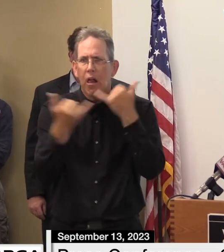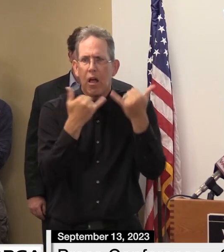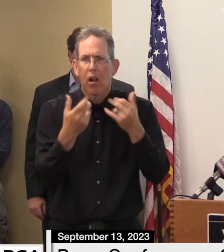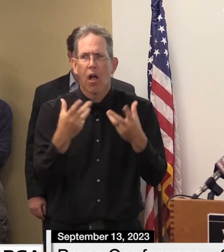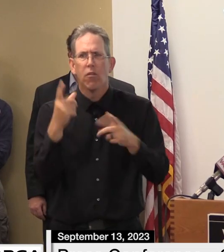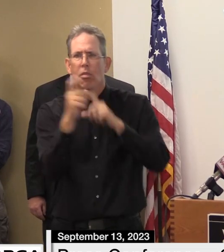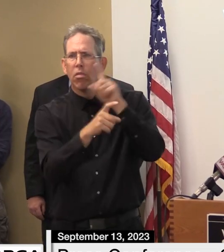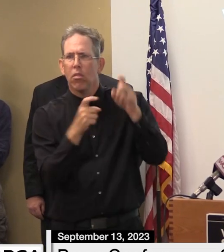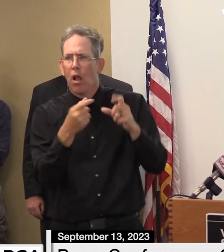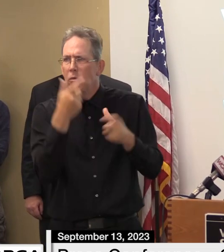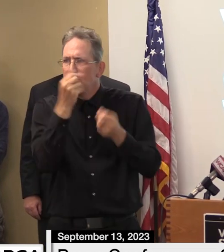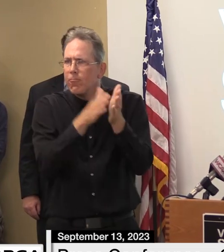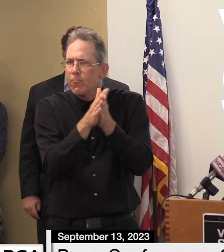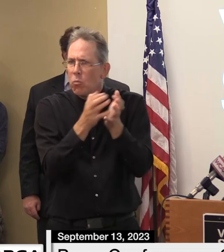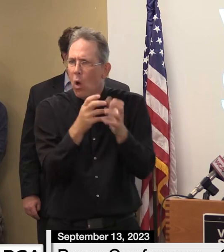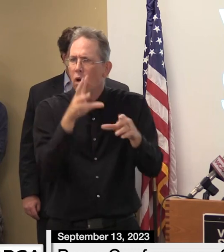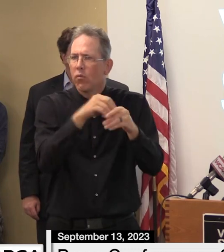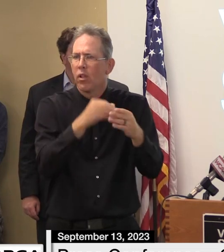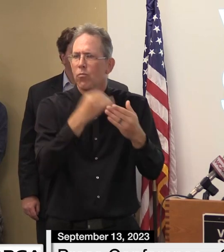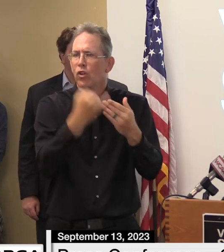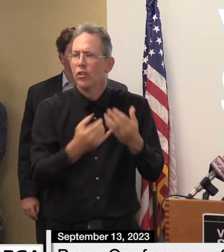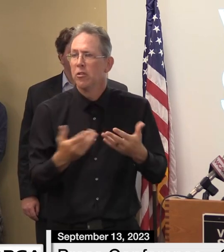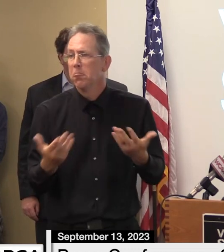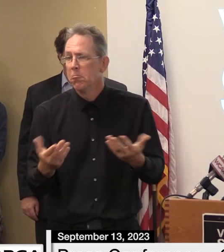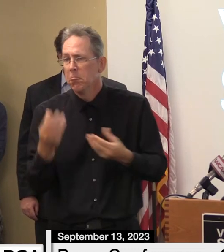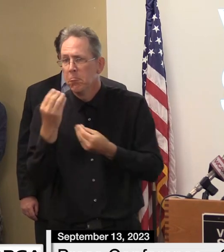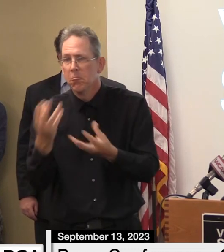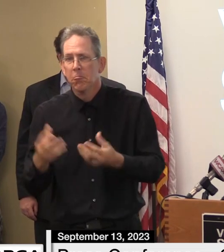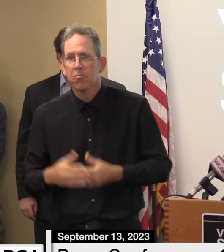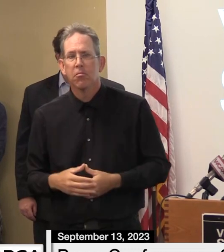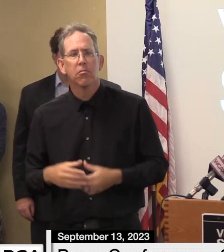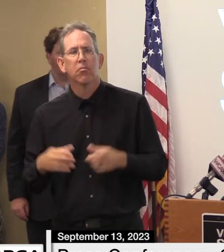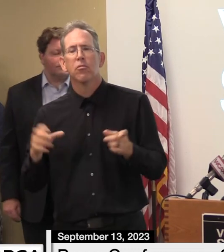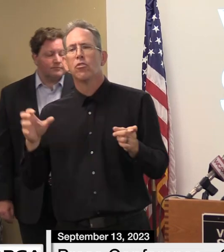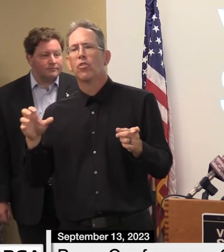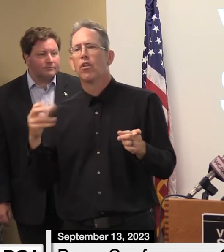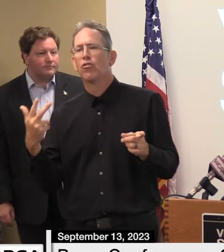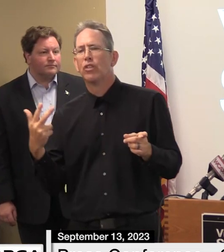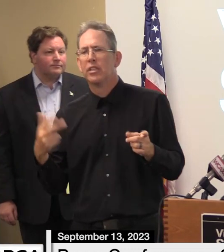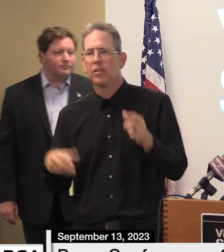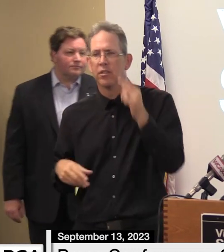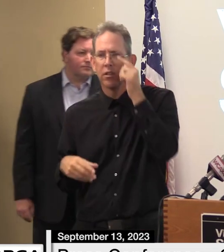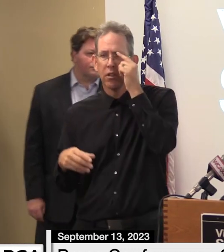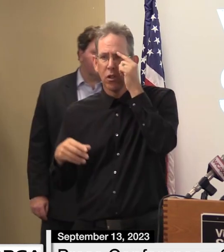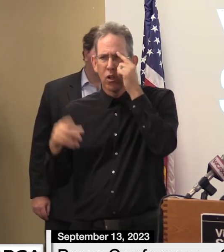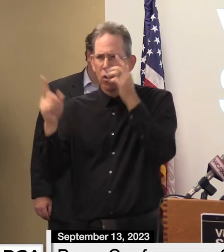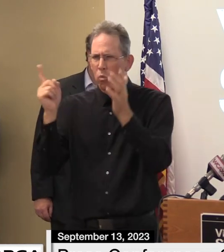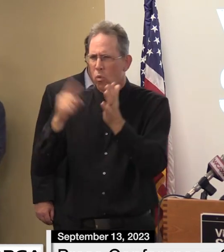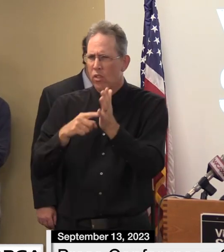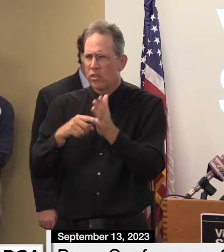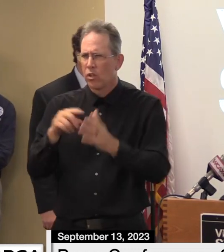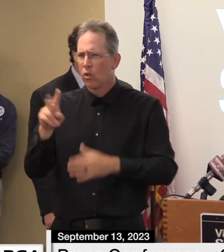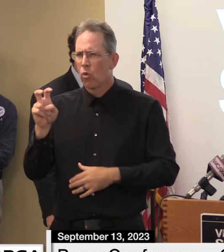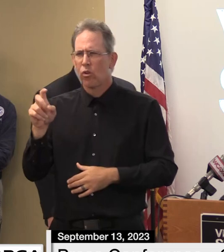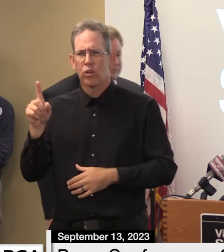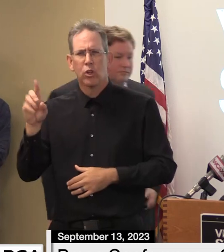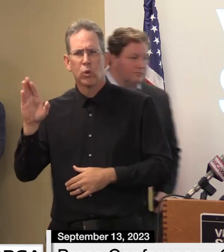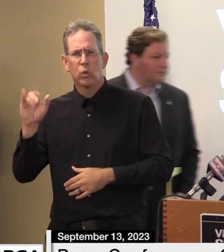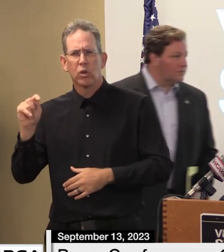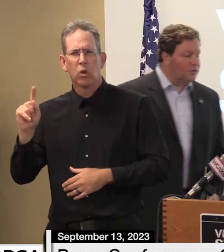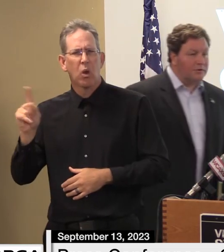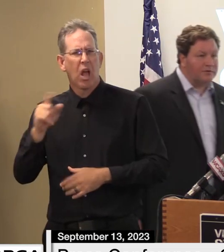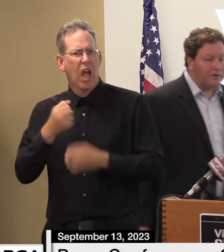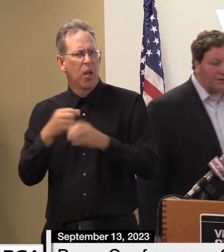there. How did we land on the 1,100 number in terms of units? Like, what went into that